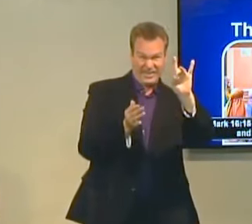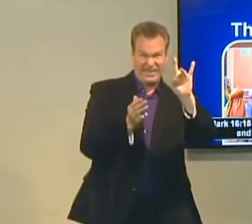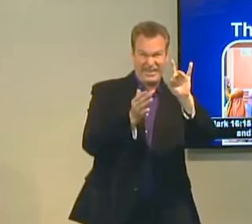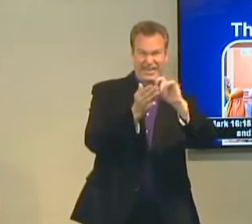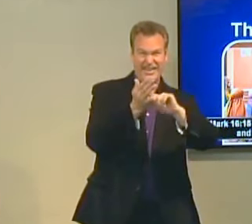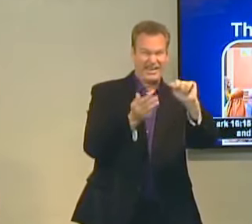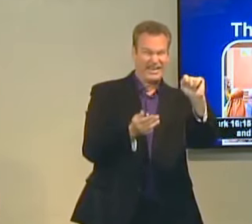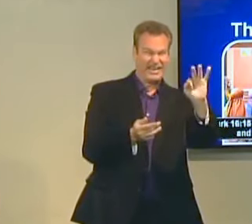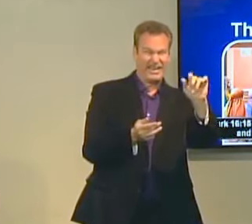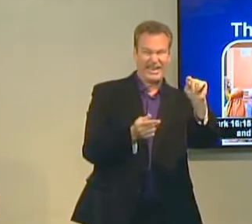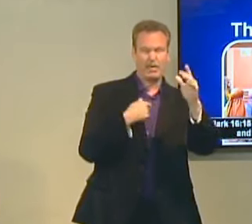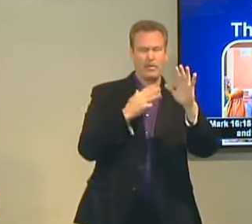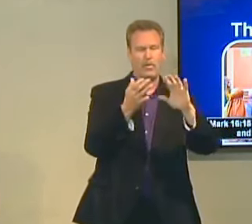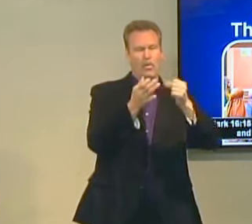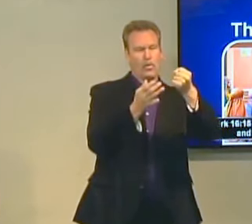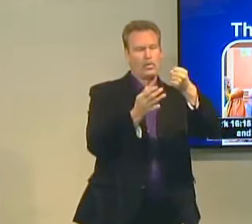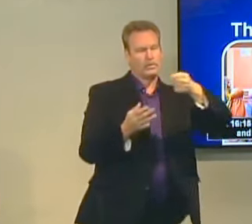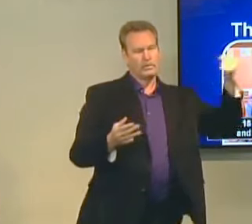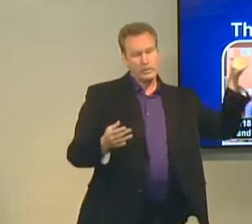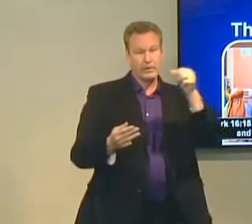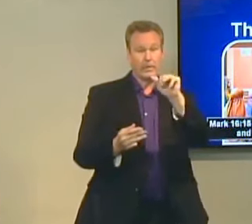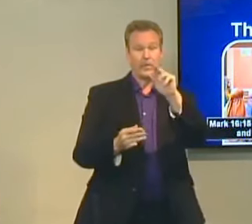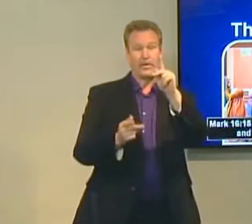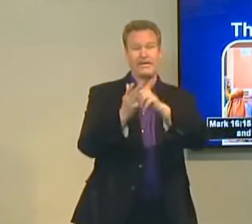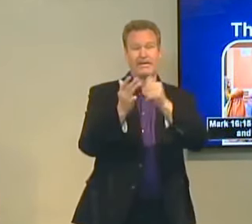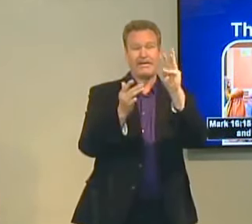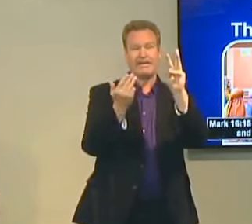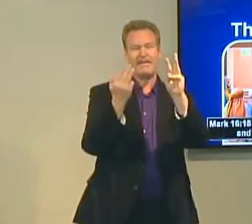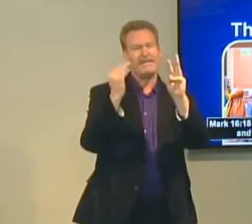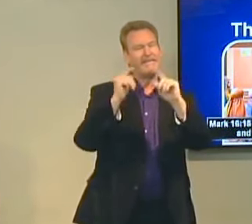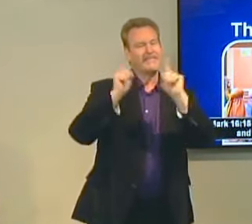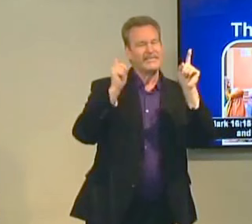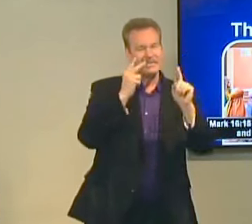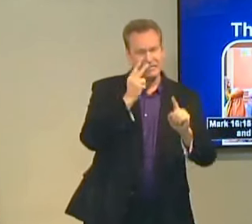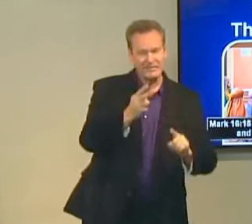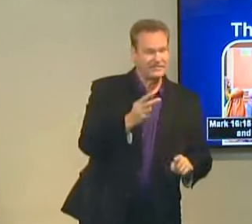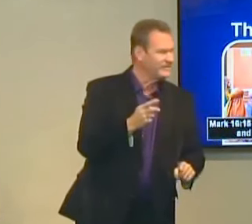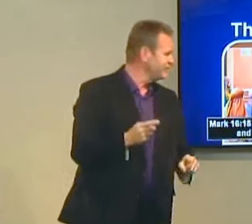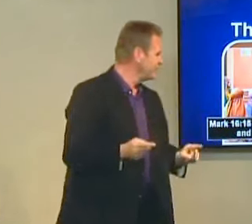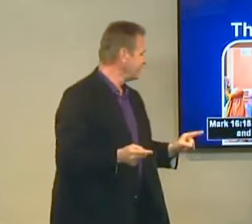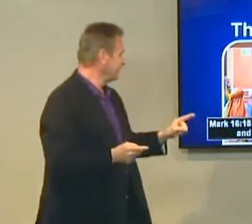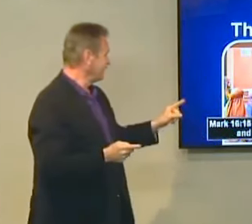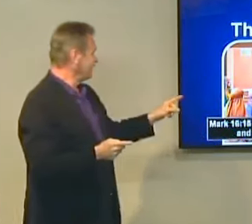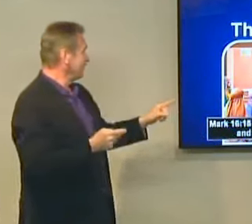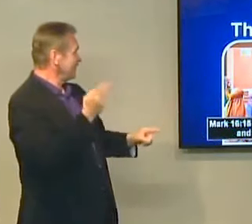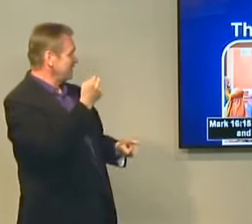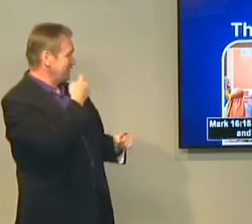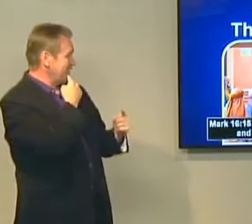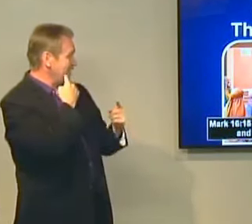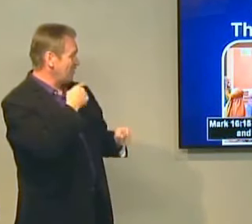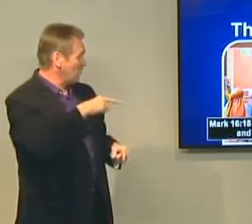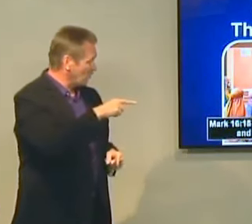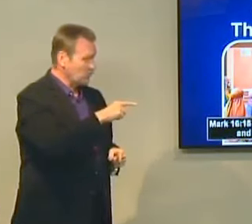In Mark. Well in Matthew. We are going to put that aside. For just a moment. But we are going look at. A different perspective. From Mark.